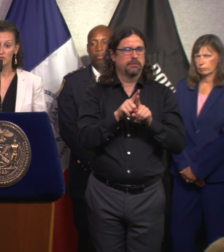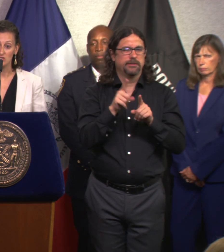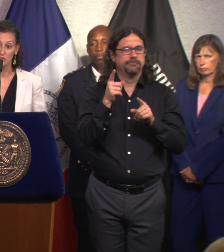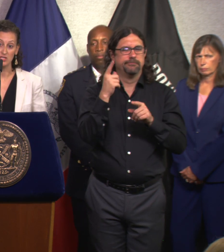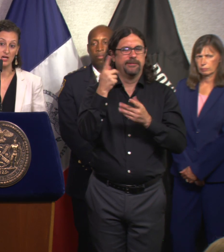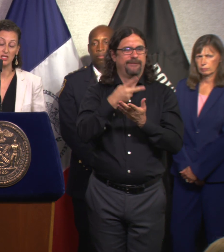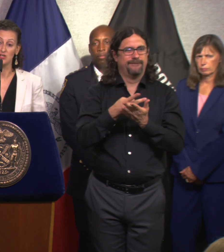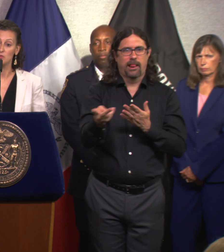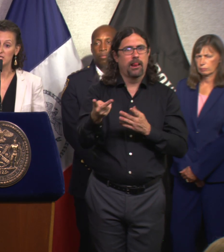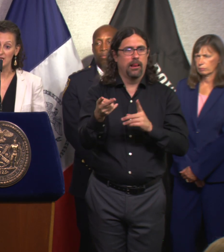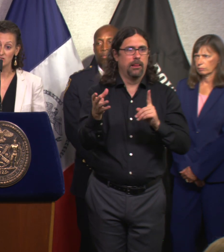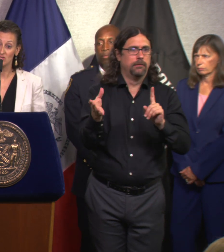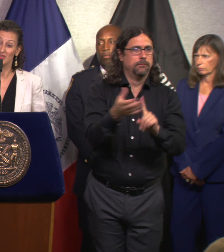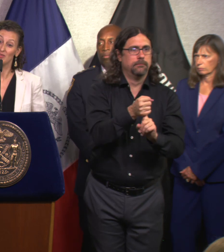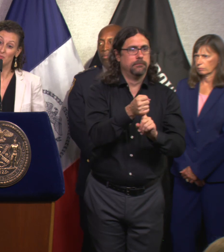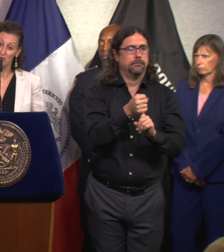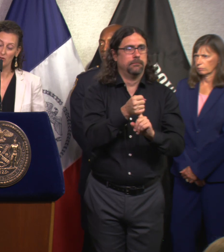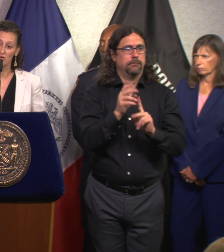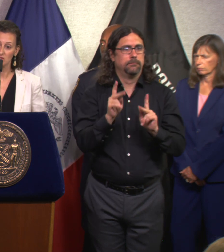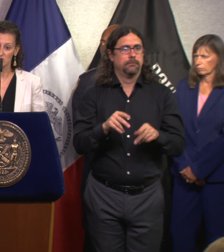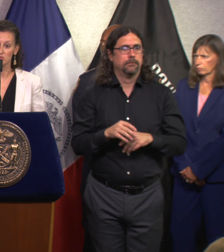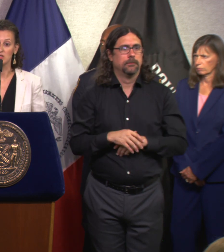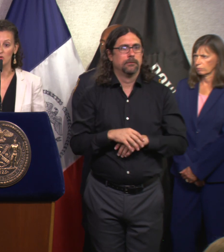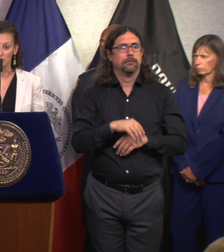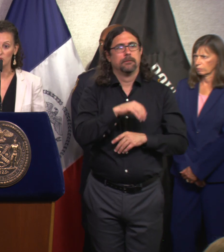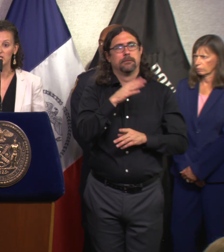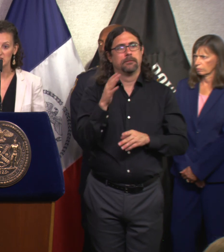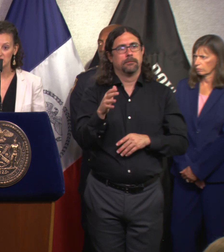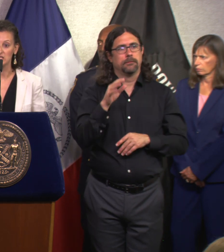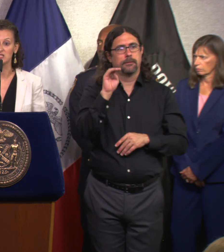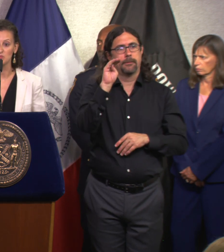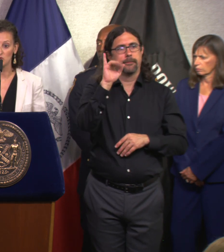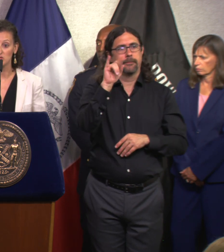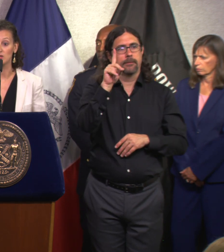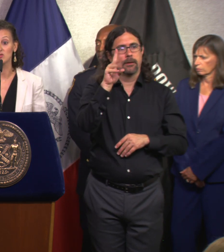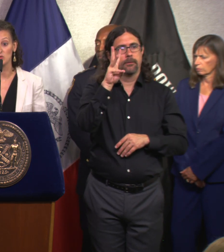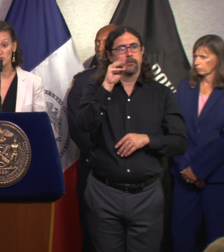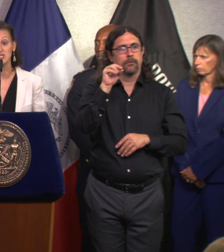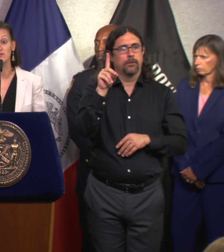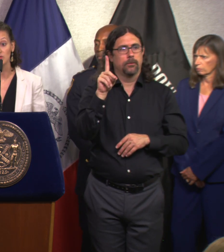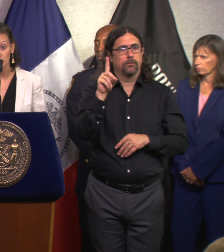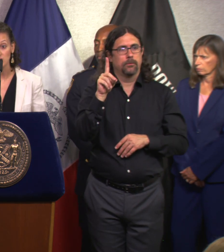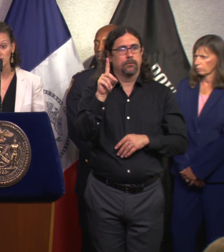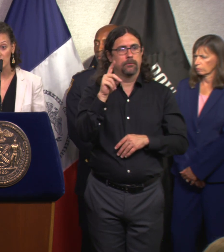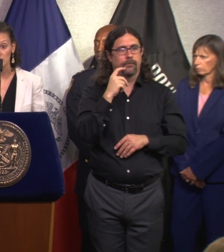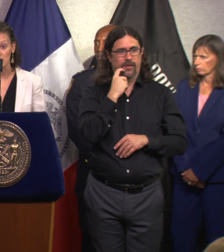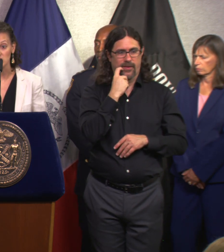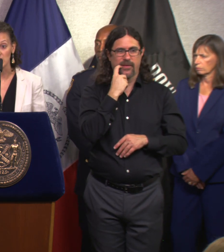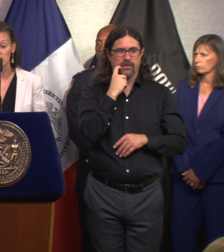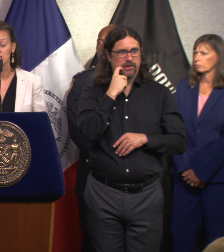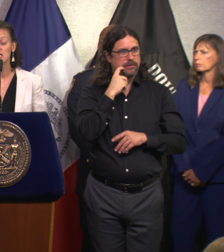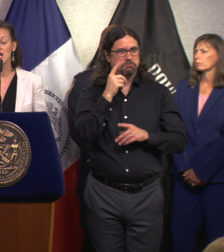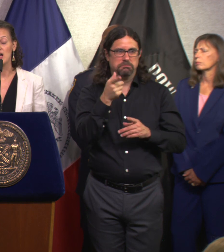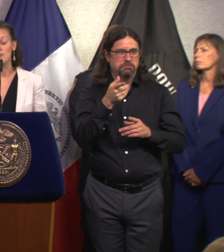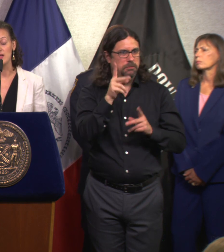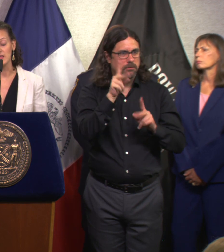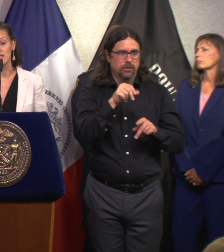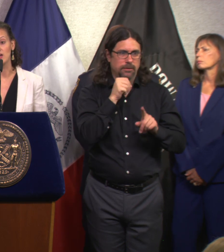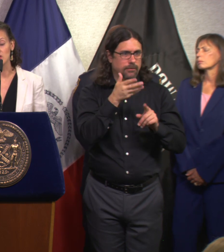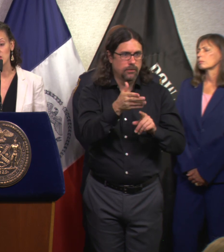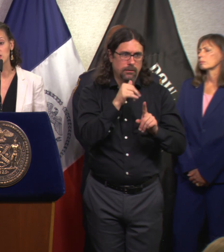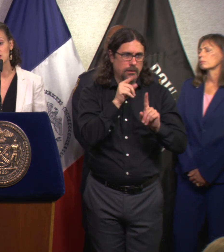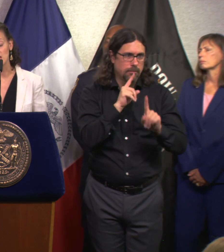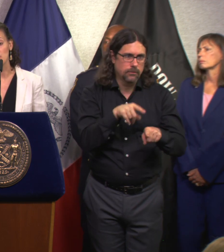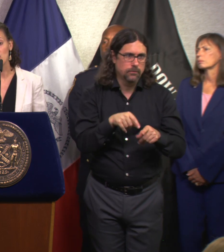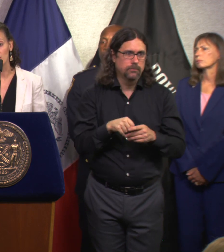a location was knocked on, nobody answered. The bakery across the street, the owner witnessed it and spoke to it. Also, we received photos of that location. And